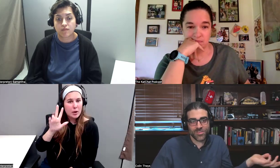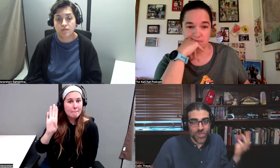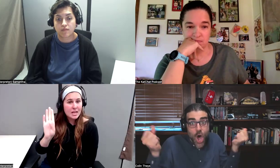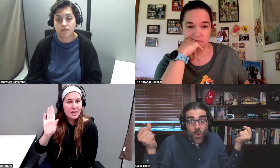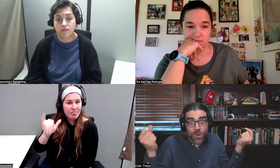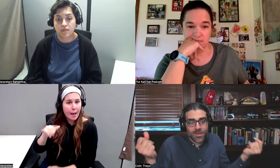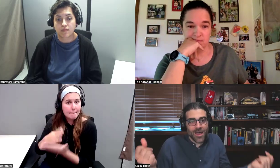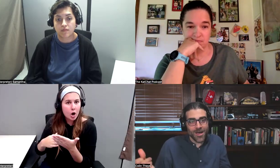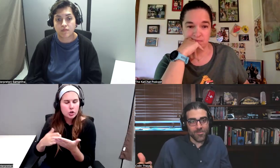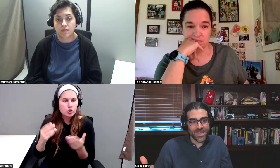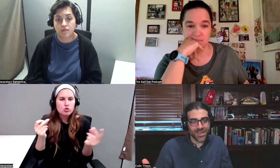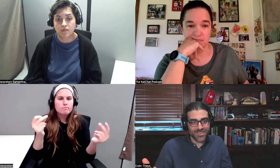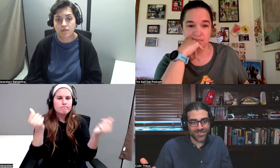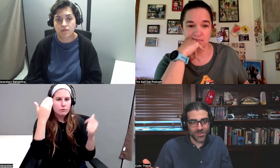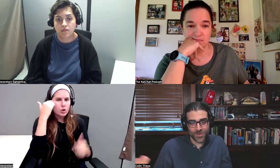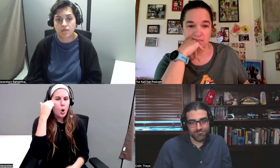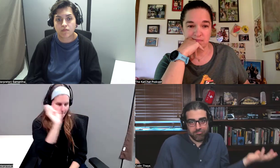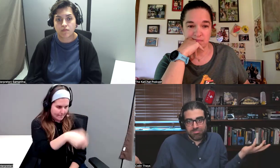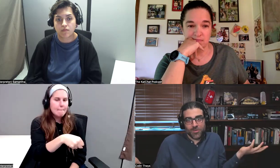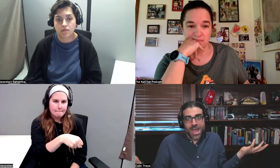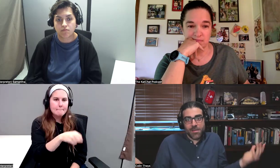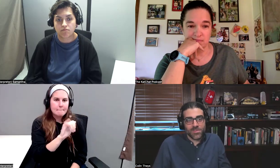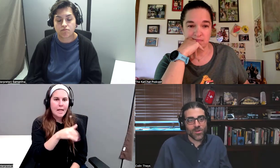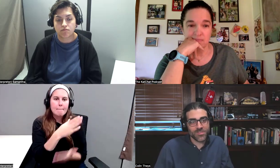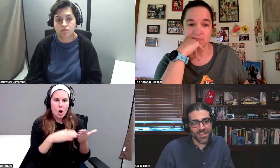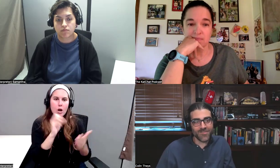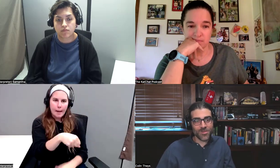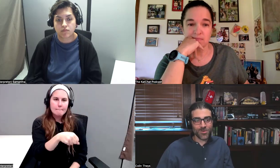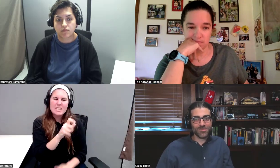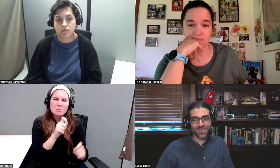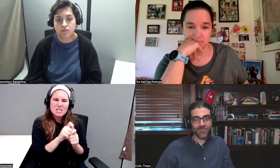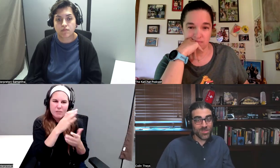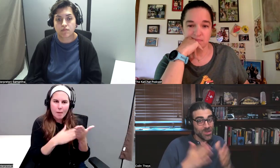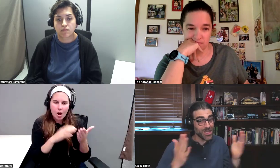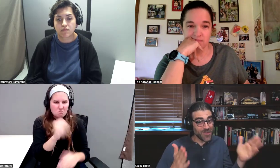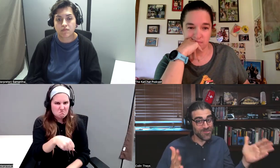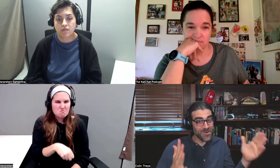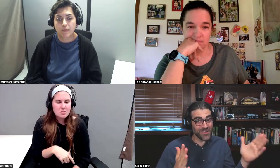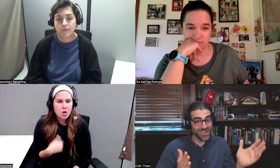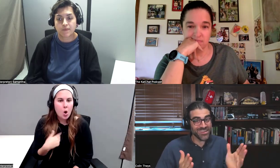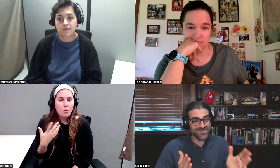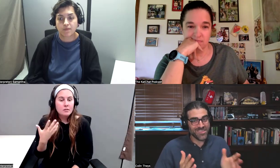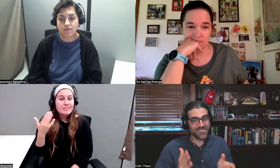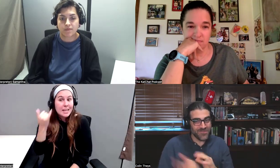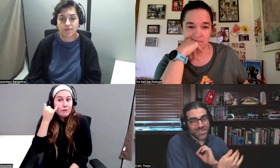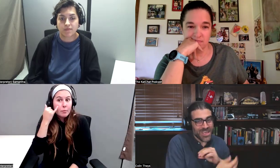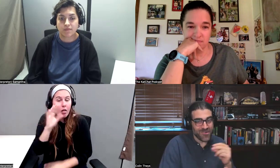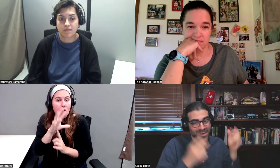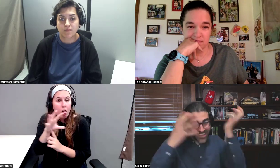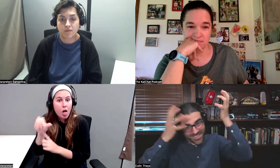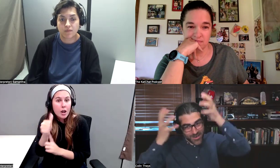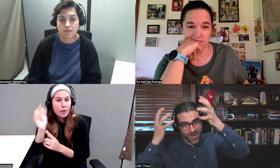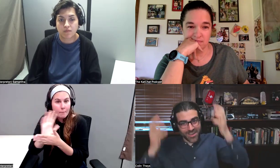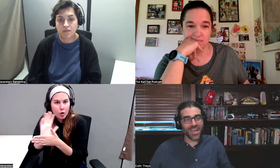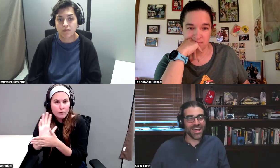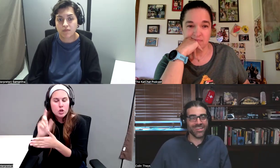Like you have to just know, because you just know there's no time. So it's like, if you I've been shooting a different movie, you have to finish that one